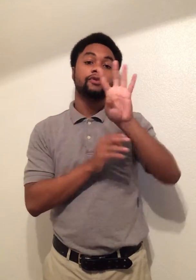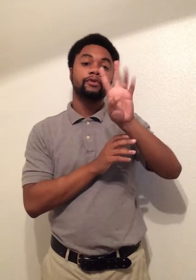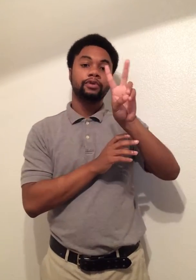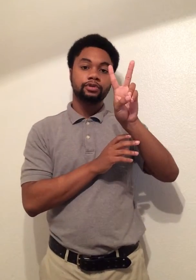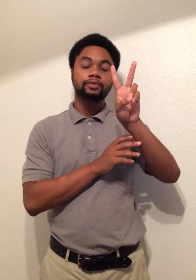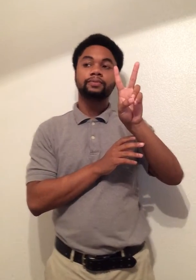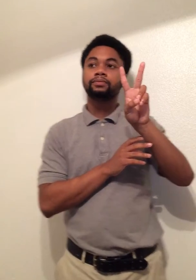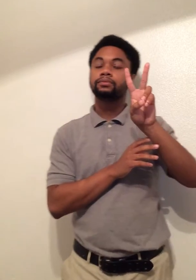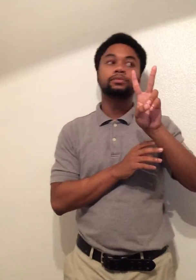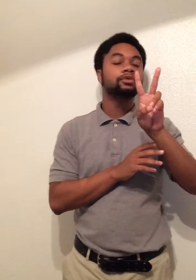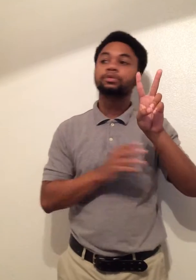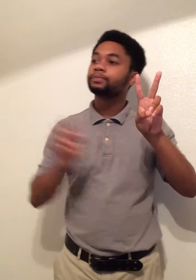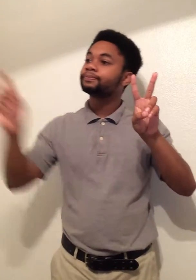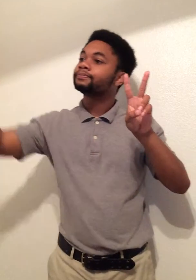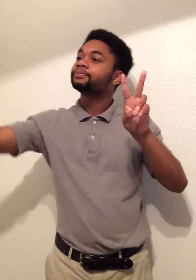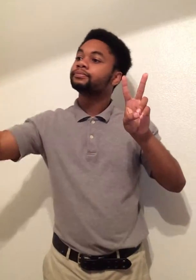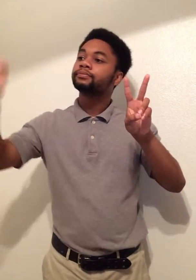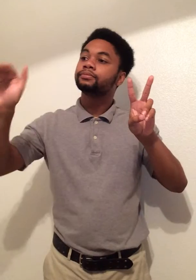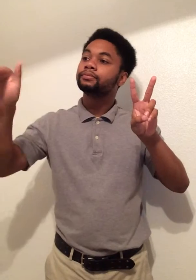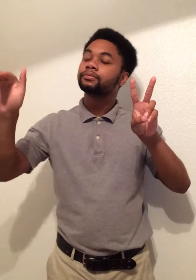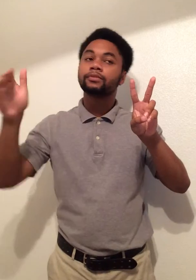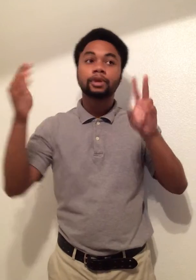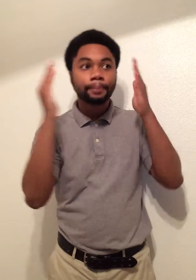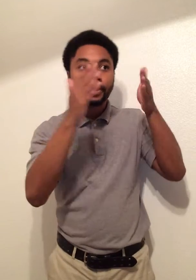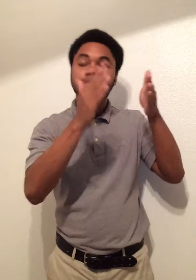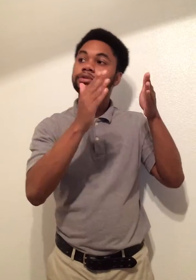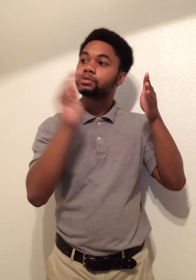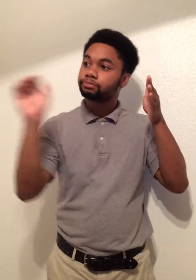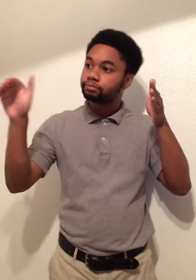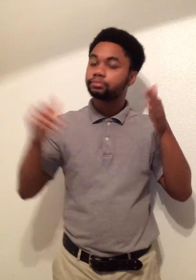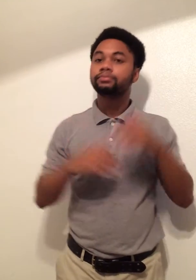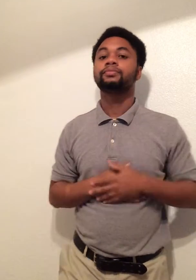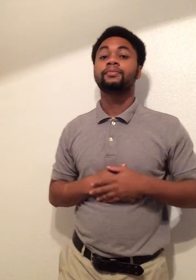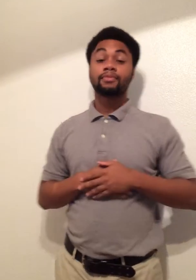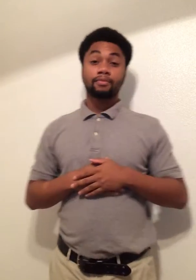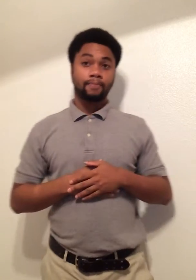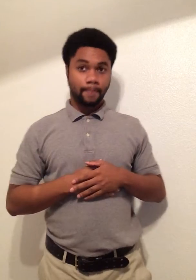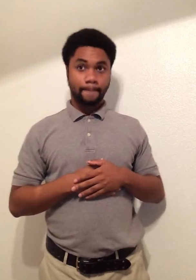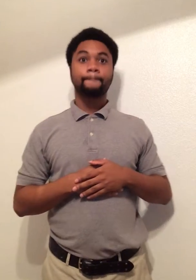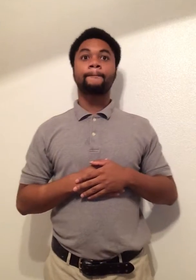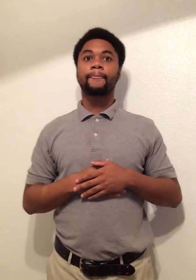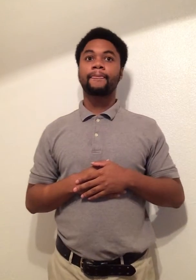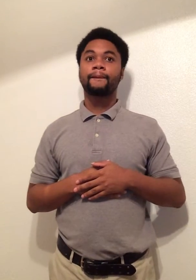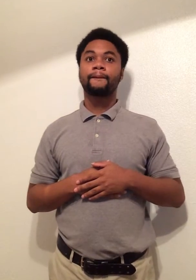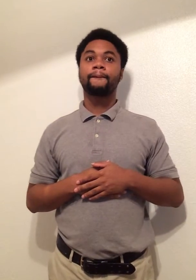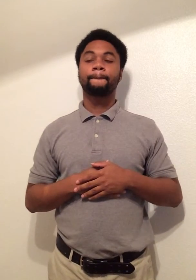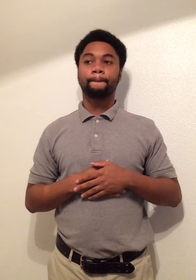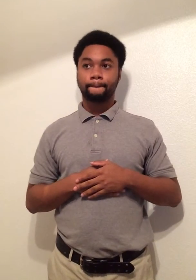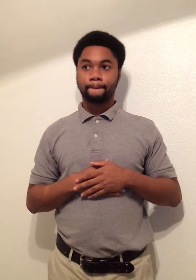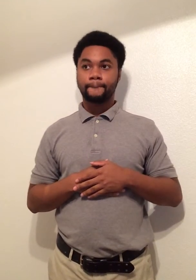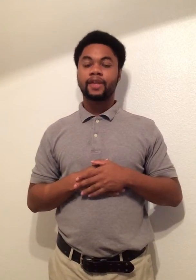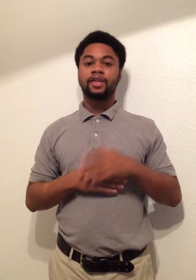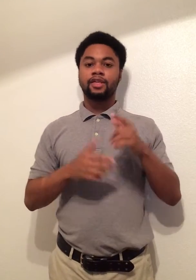here, Sydney, up here. Then you guys got thrown off by this question. If each cube has